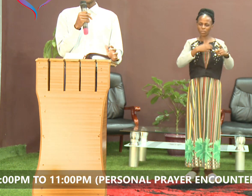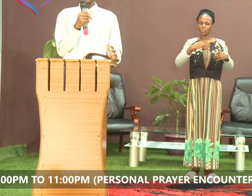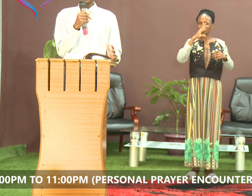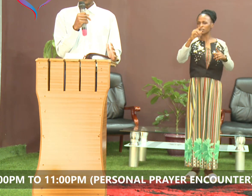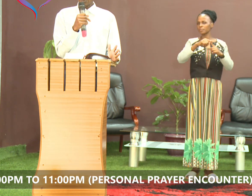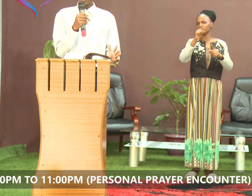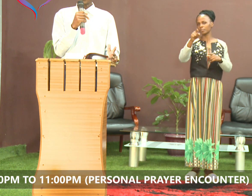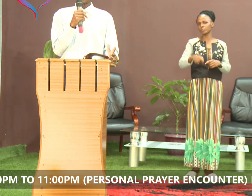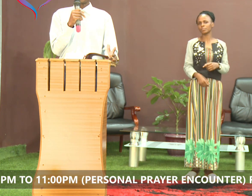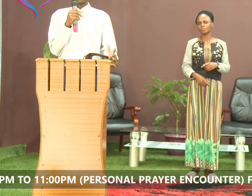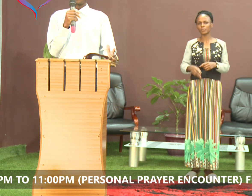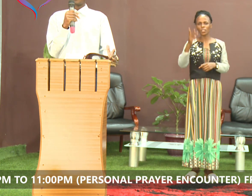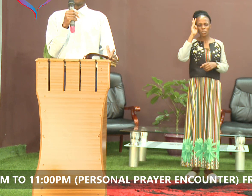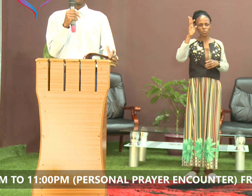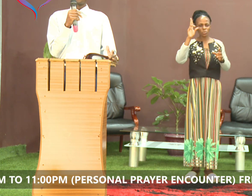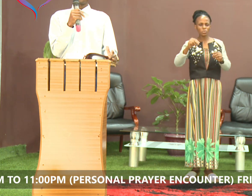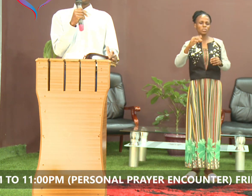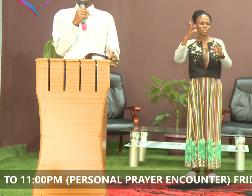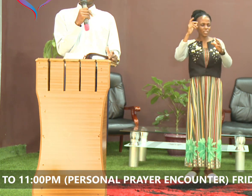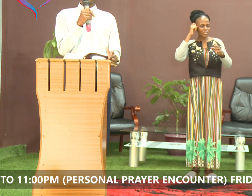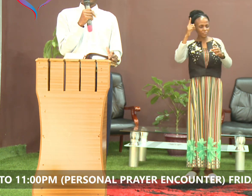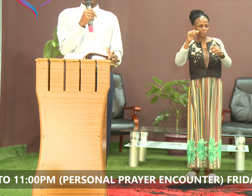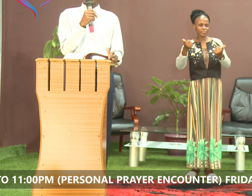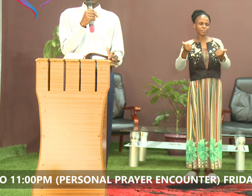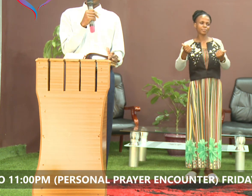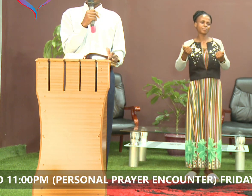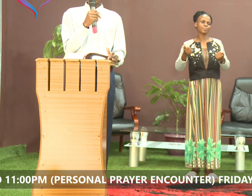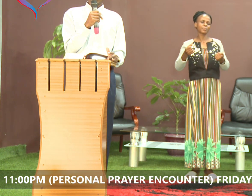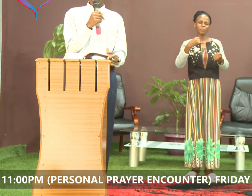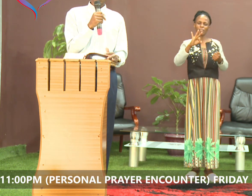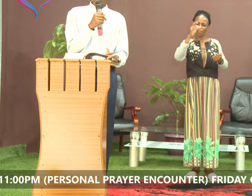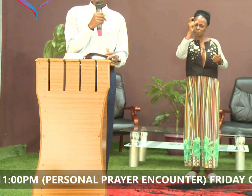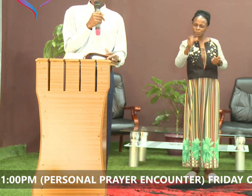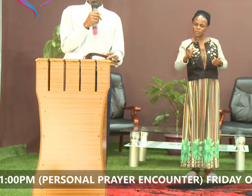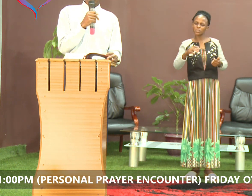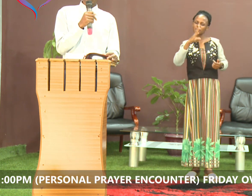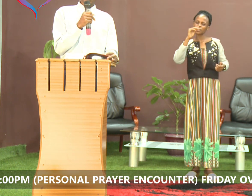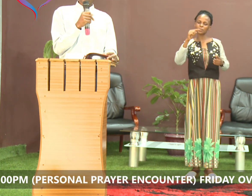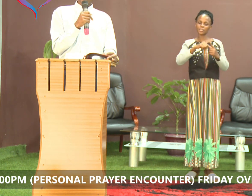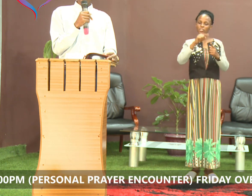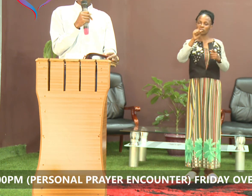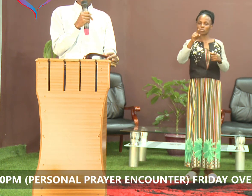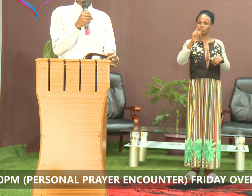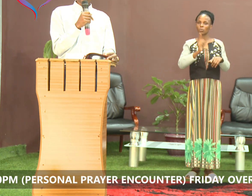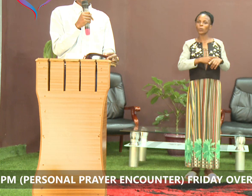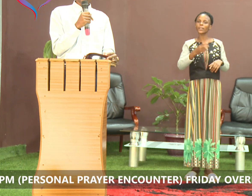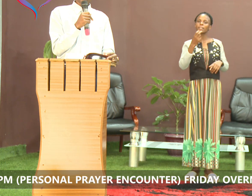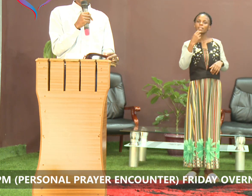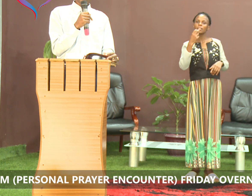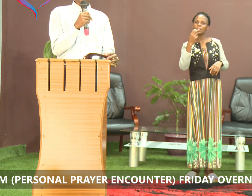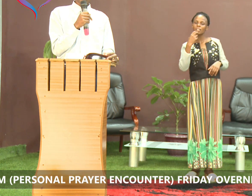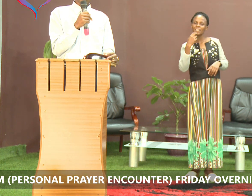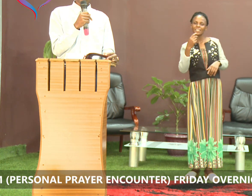instead, singa omuntu ayogera naawe mu ttooni ng'aseka naye ng'akugamba